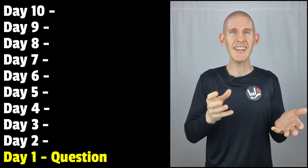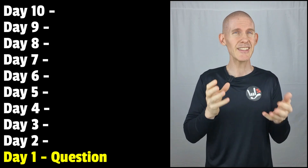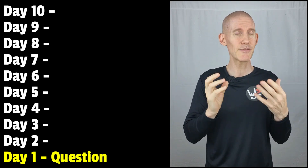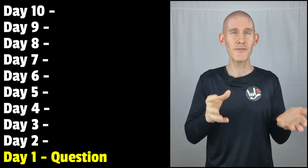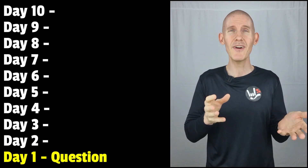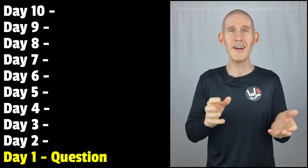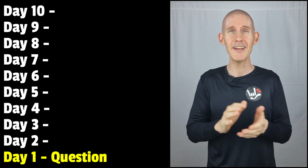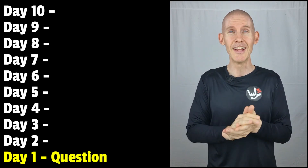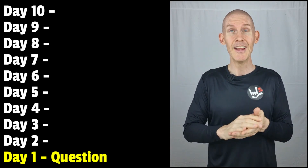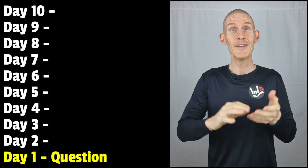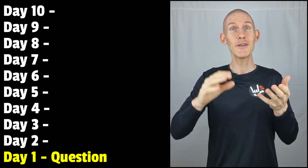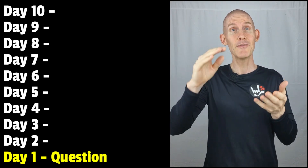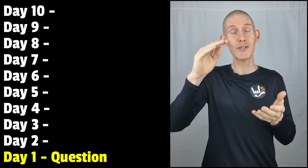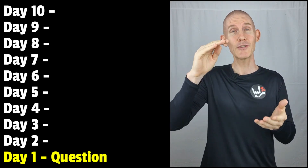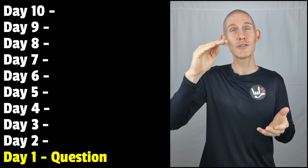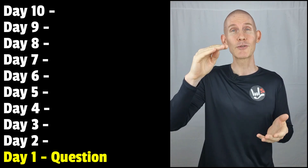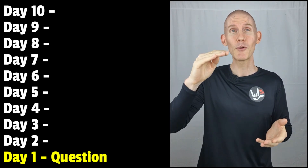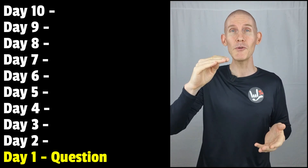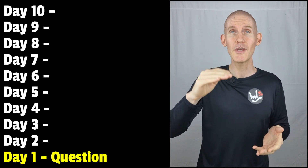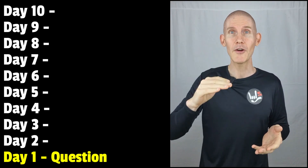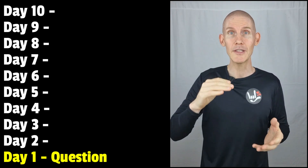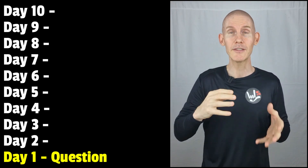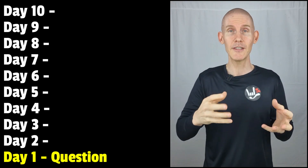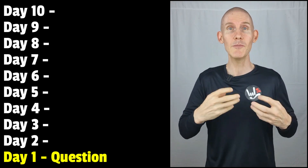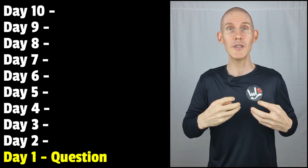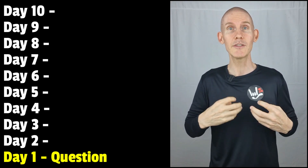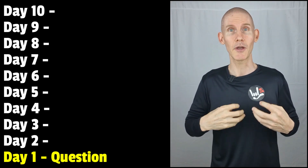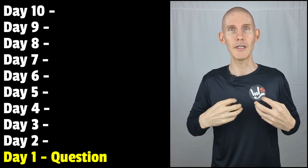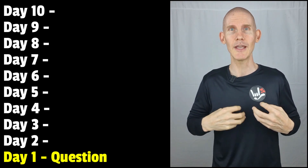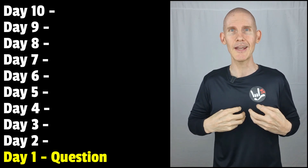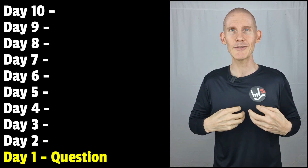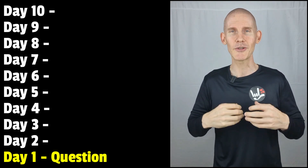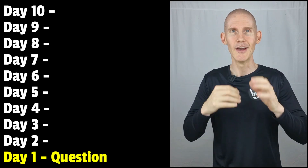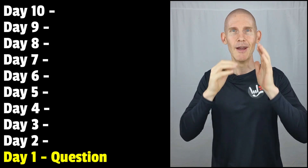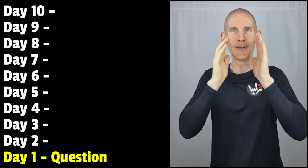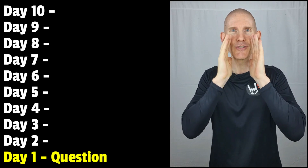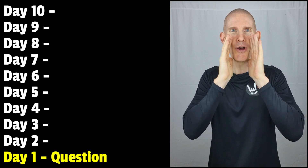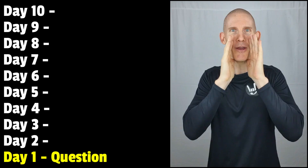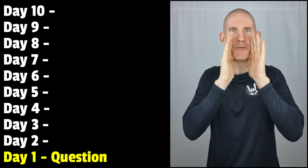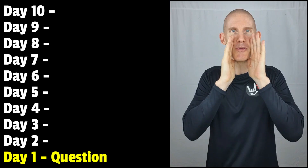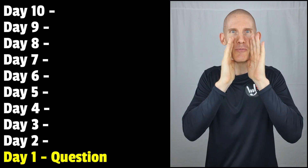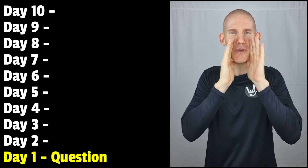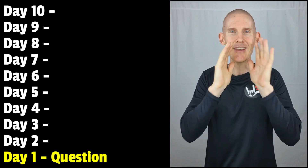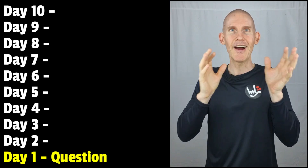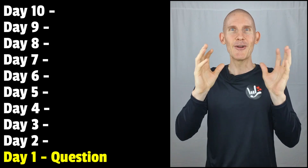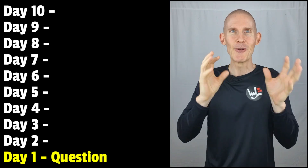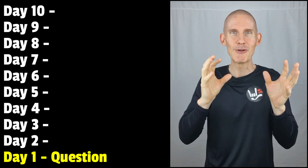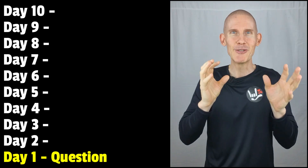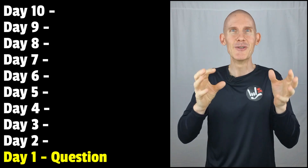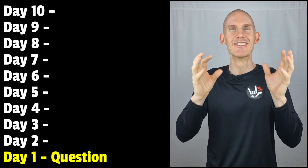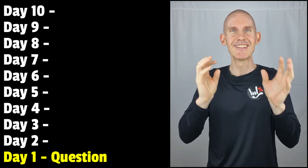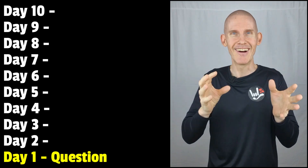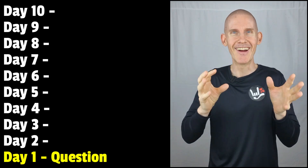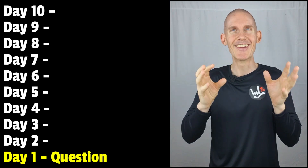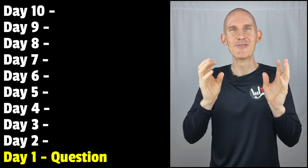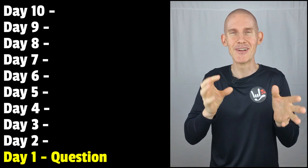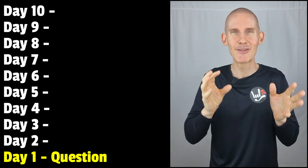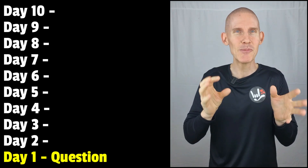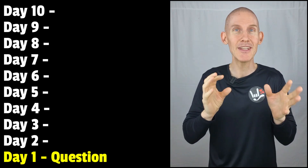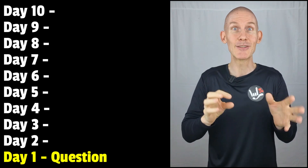it's fine. Then you can eventually scroll down and see me signing the answer. Sign with me. I urge you, sign with me. It's